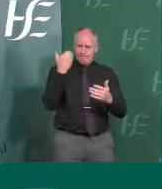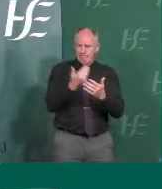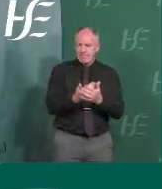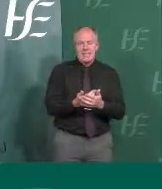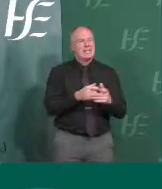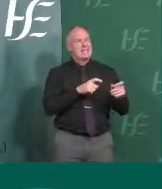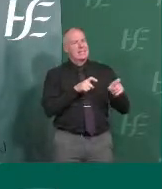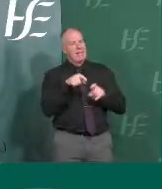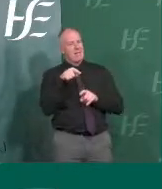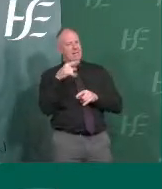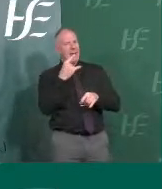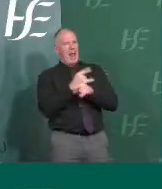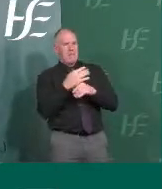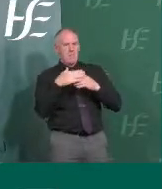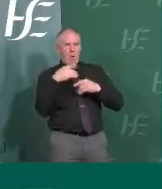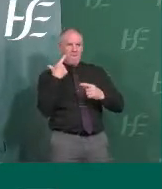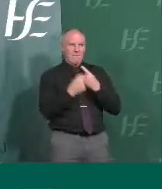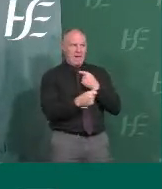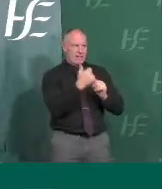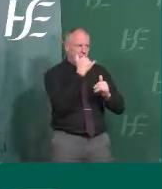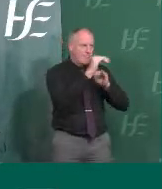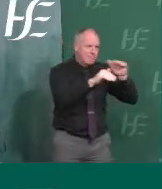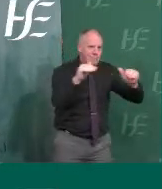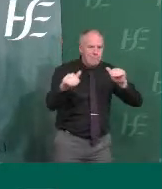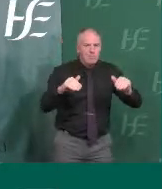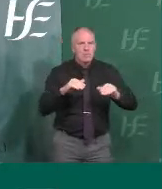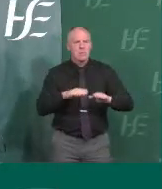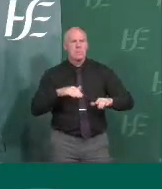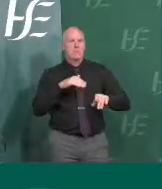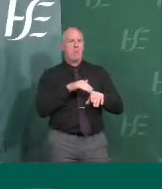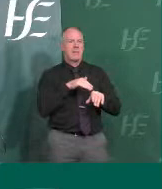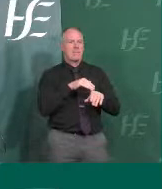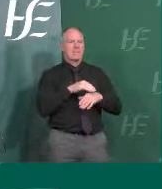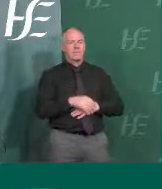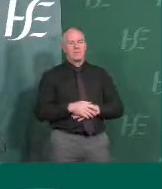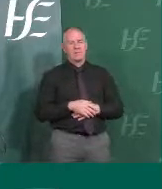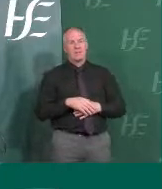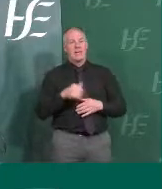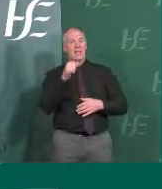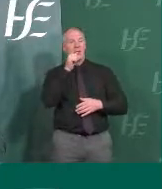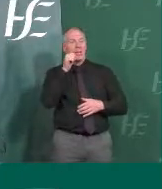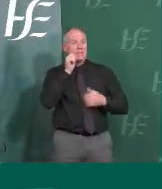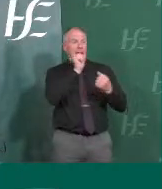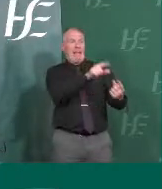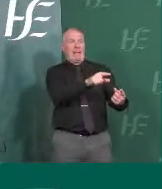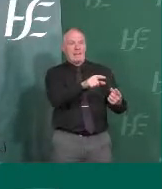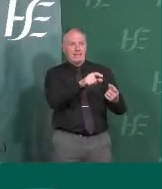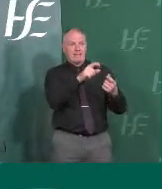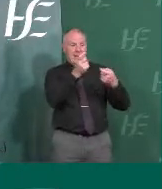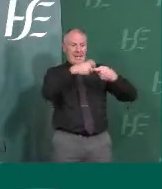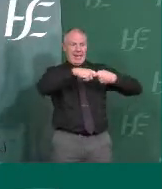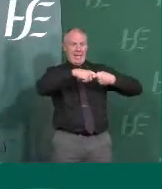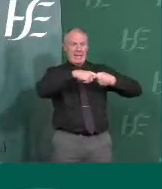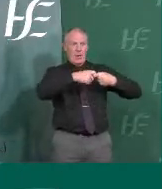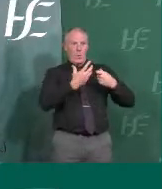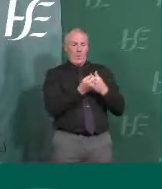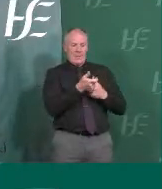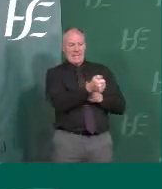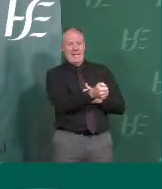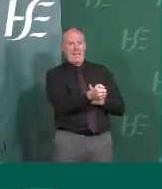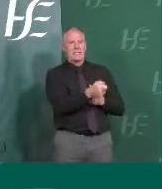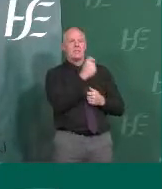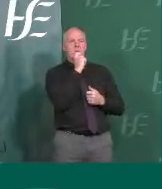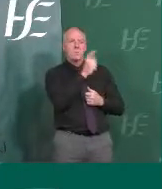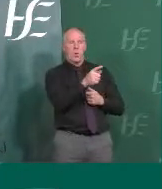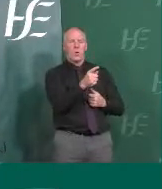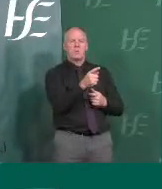it does help us reach people more quickly. Yesterday was the first time we sent this link out in the texts to people to let them know they're